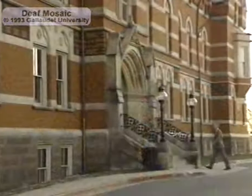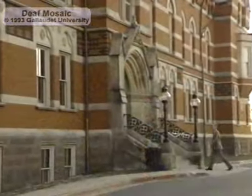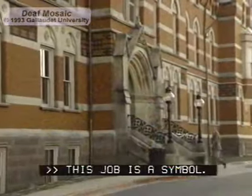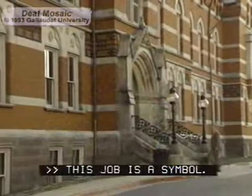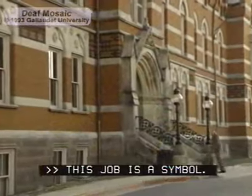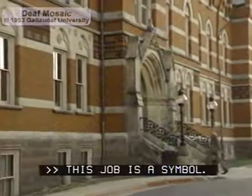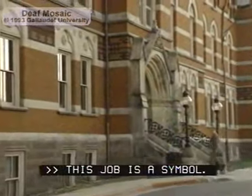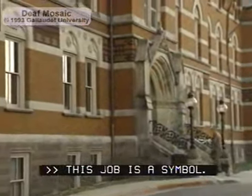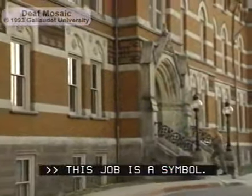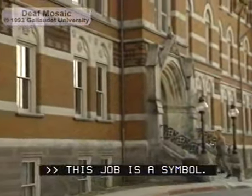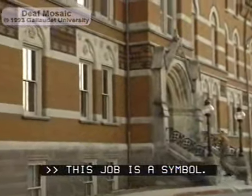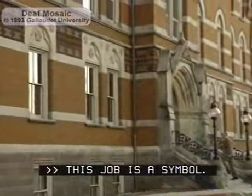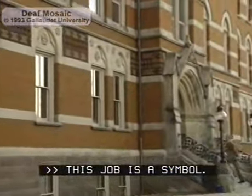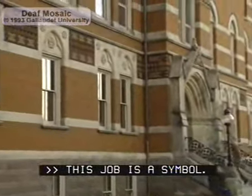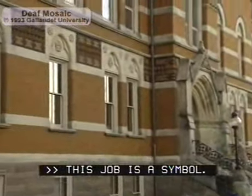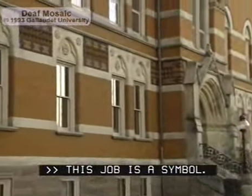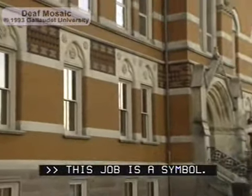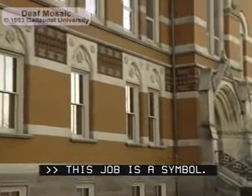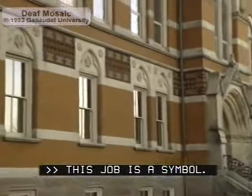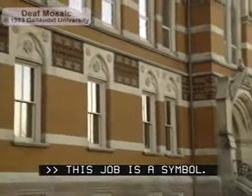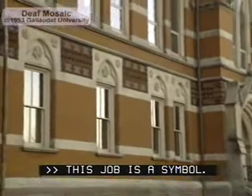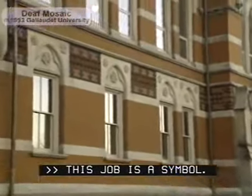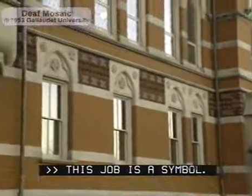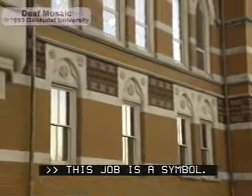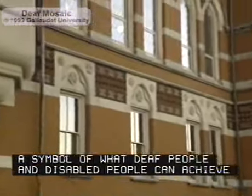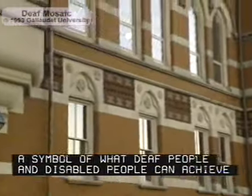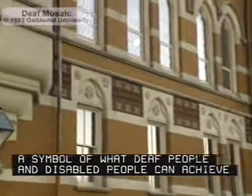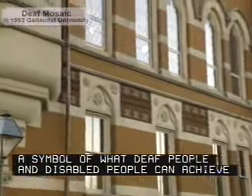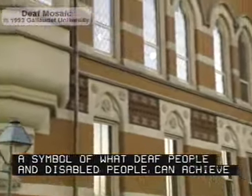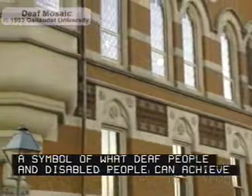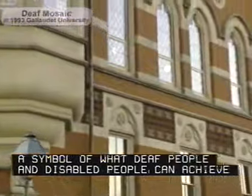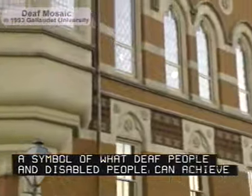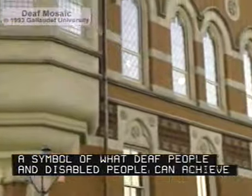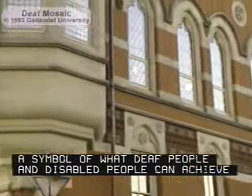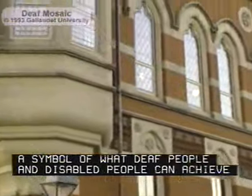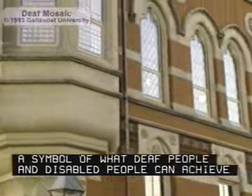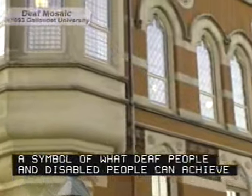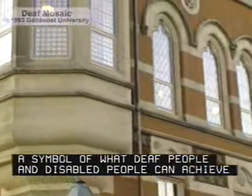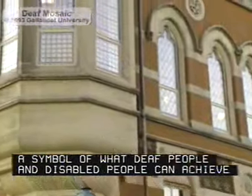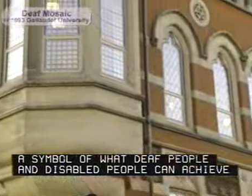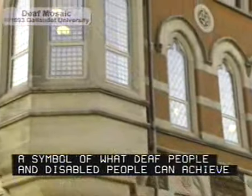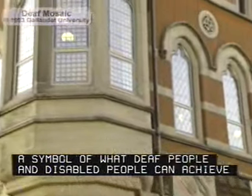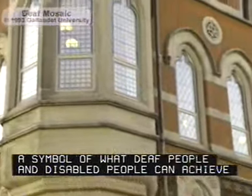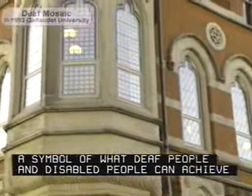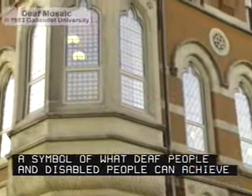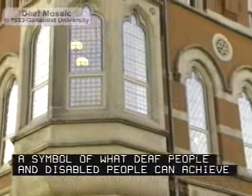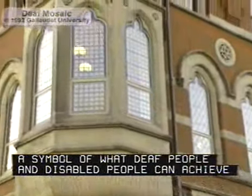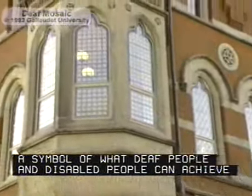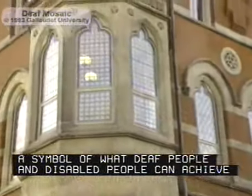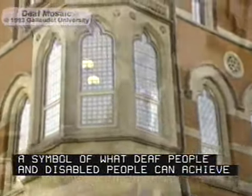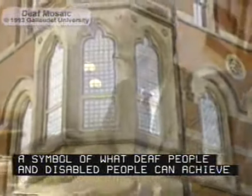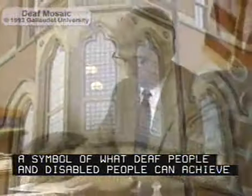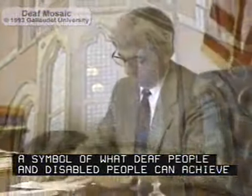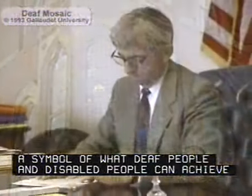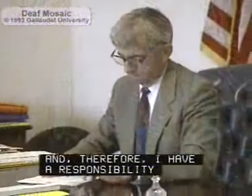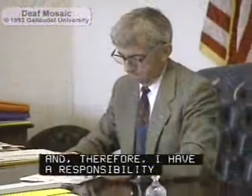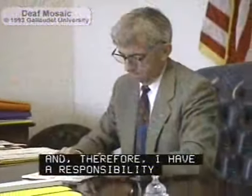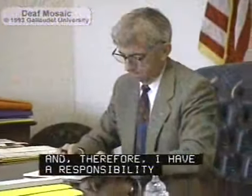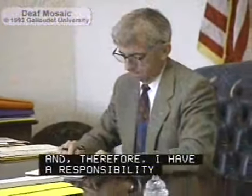This job is a symbol of what deaf people and disabled people can achieve, and therefore I have